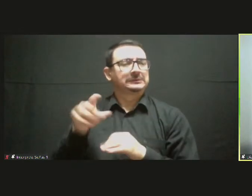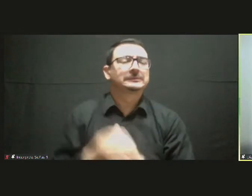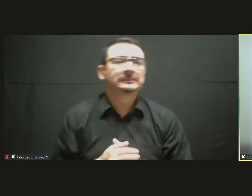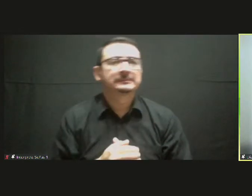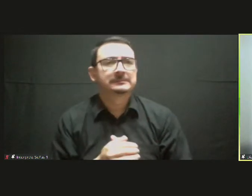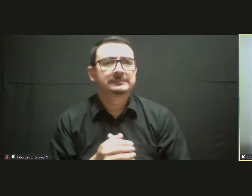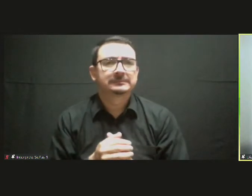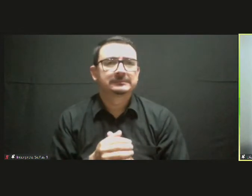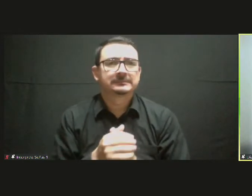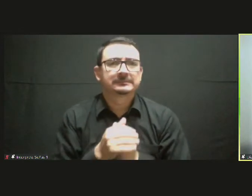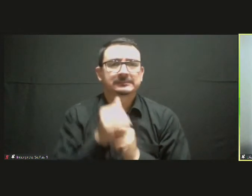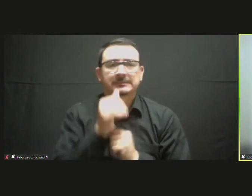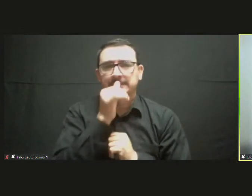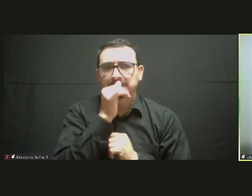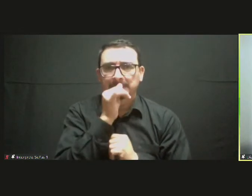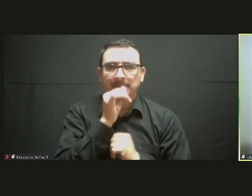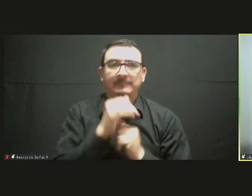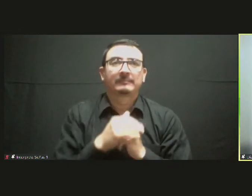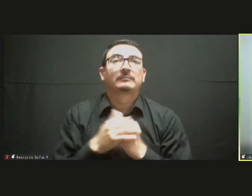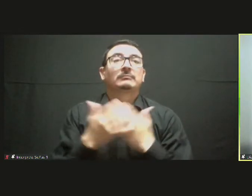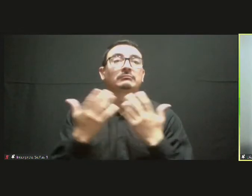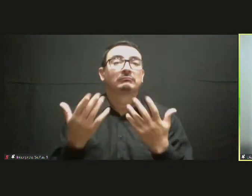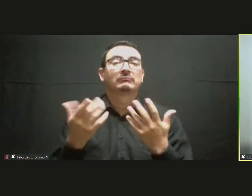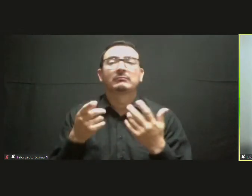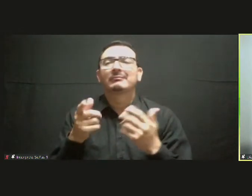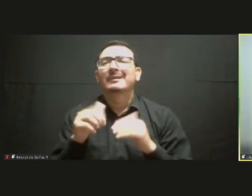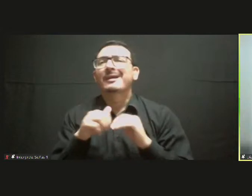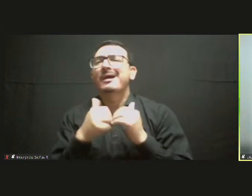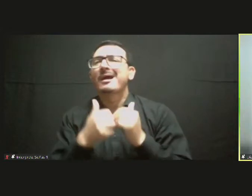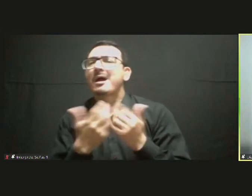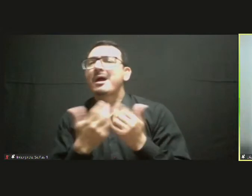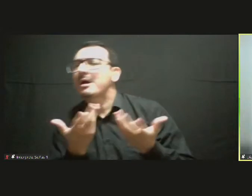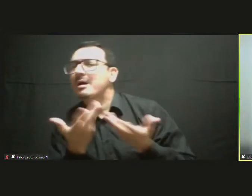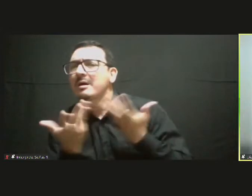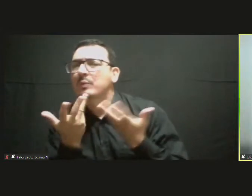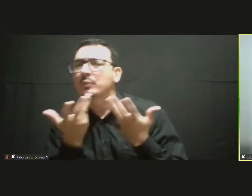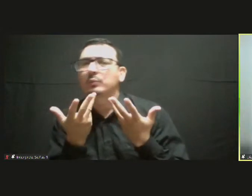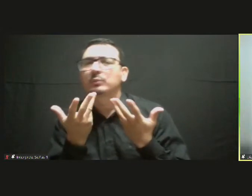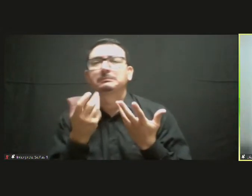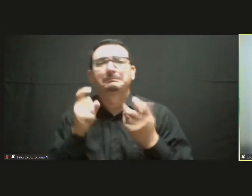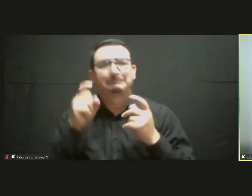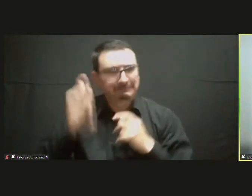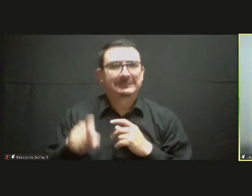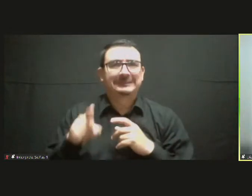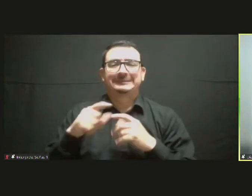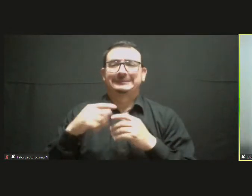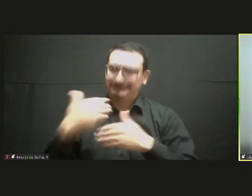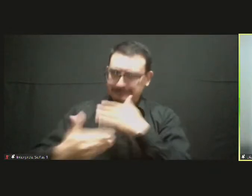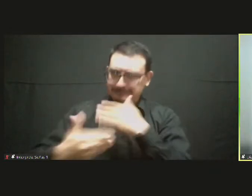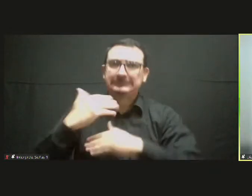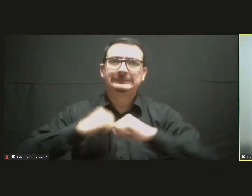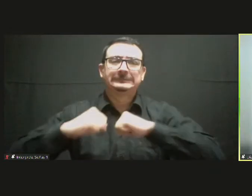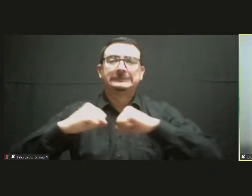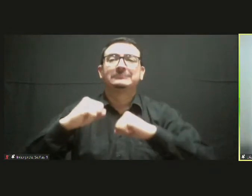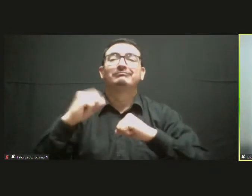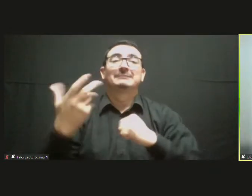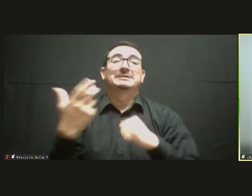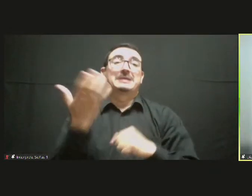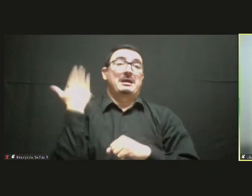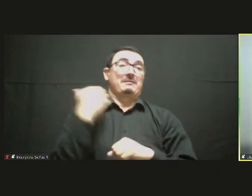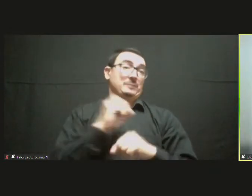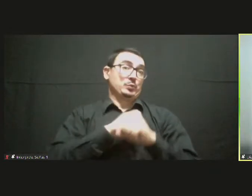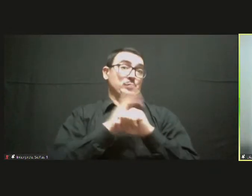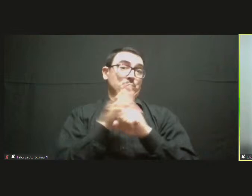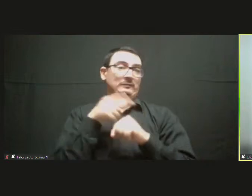countries. It is not an exaggeration to say that tourism is the lifeblood of the majority of countries of the sub-region who depend on the